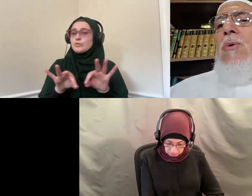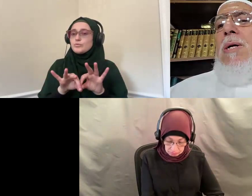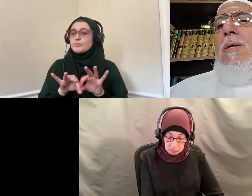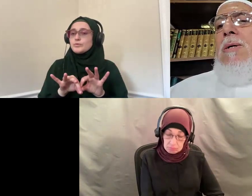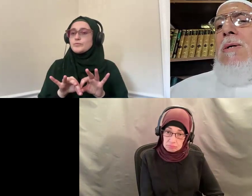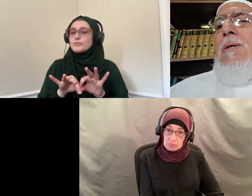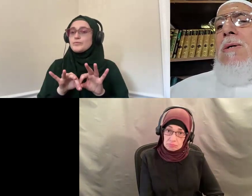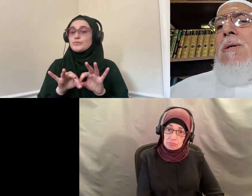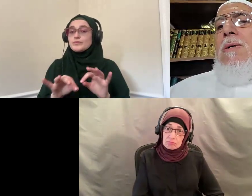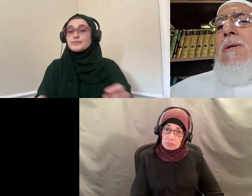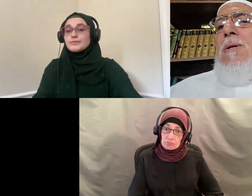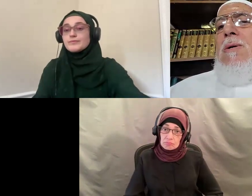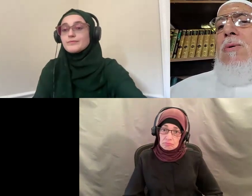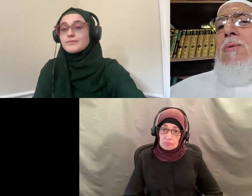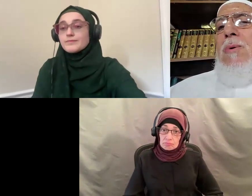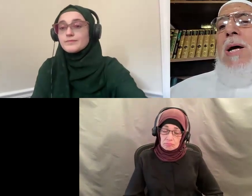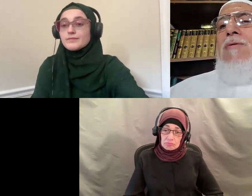We have truly